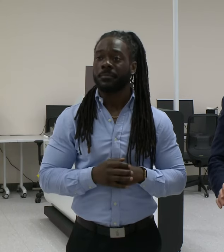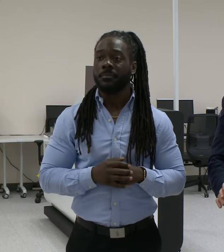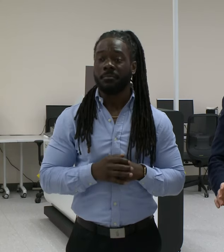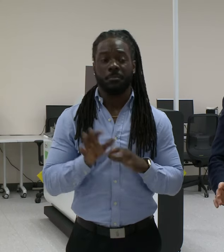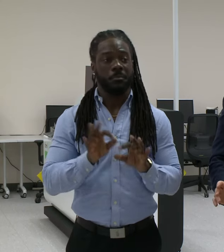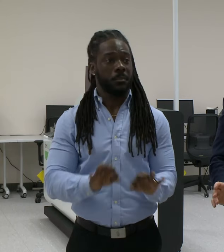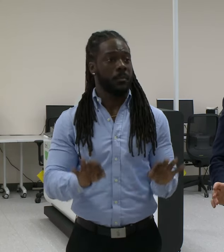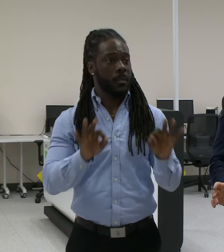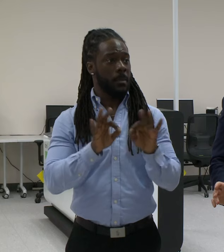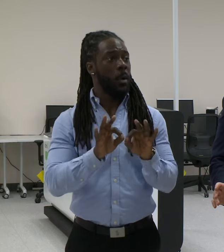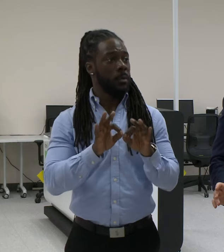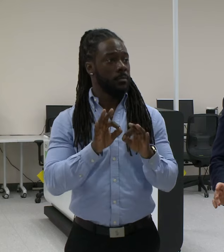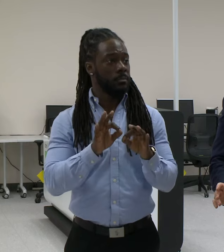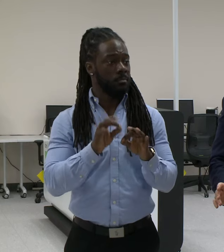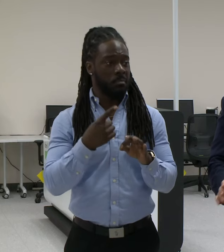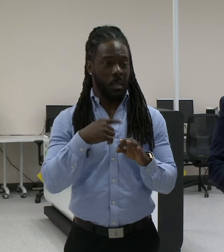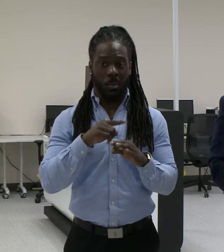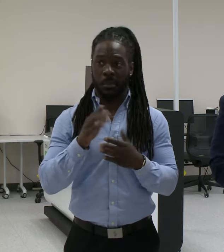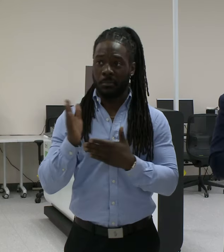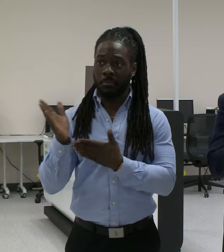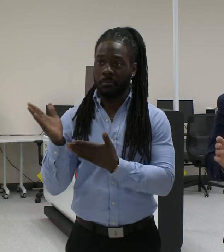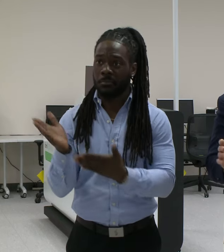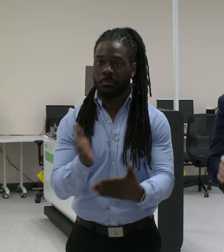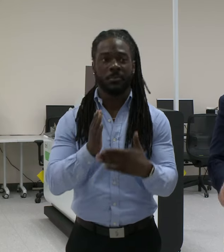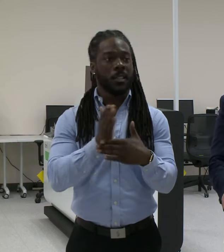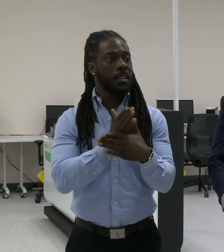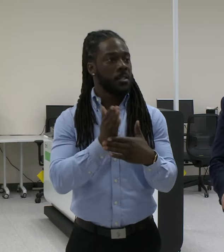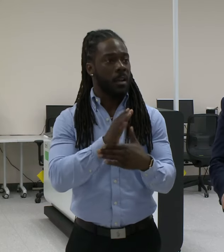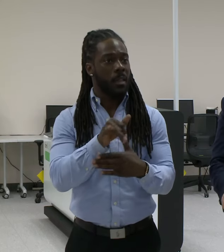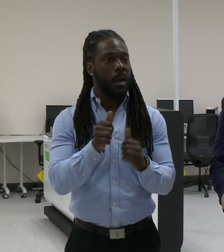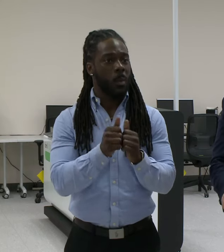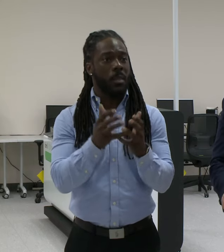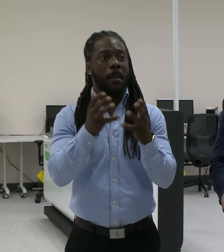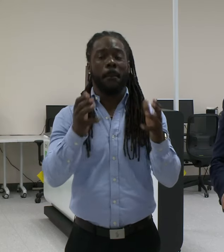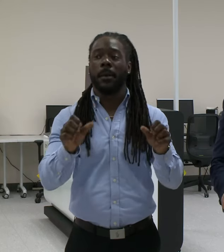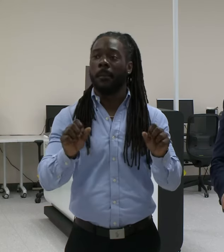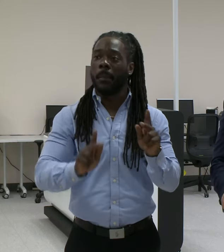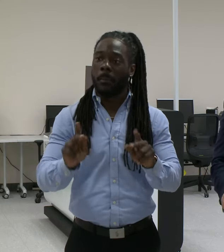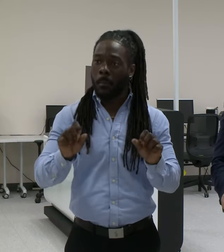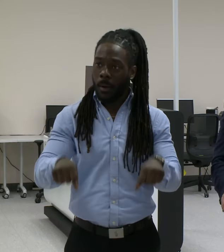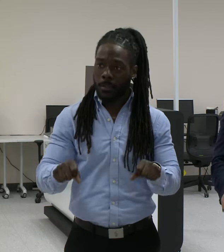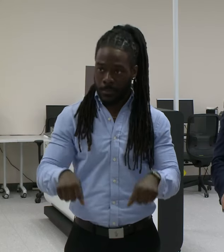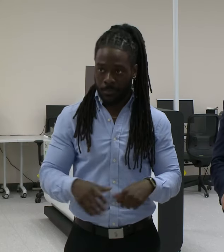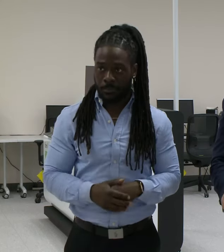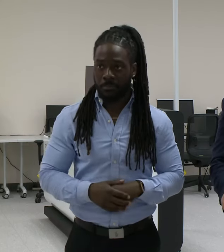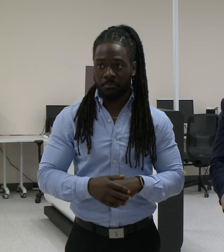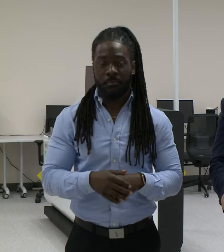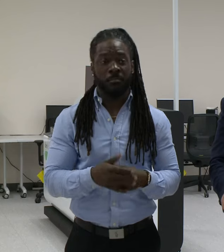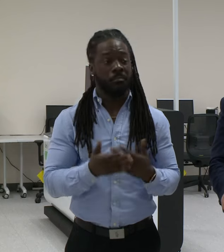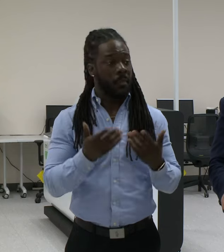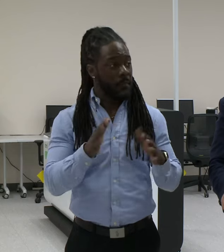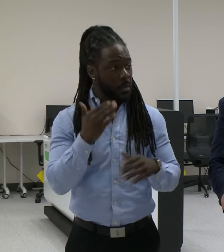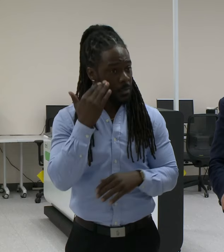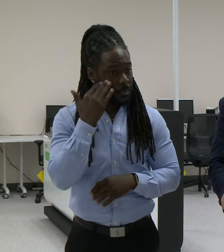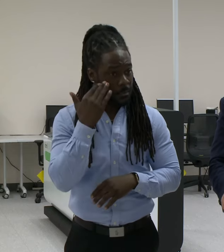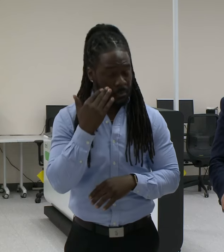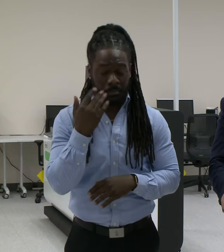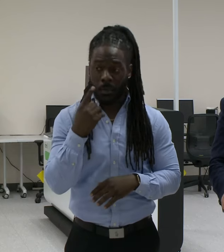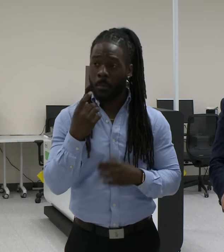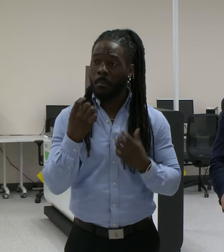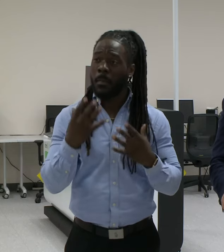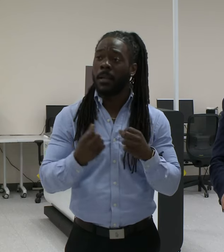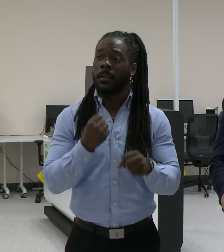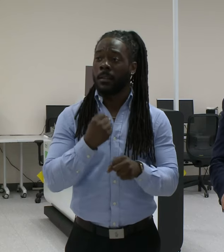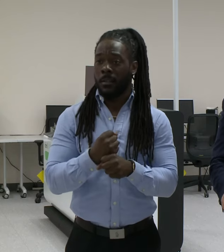important that we be able to share that with as many people as possible. As you know, for decades